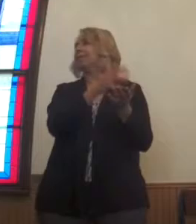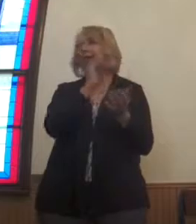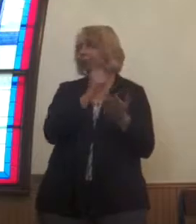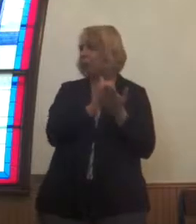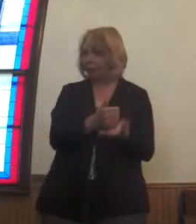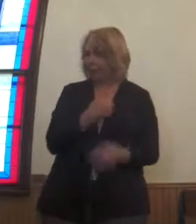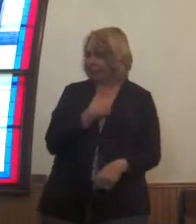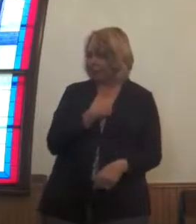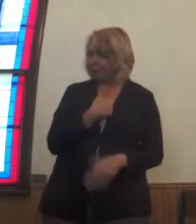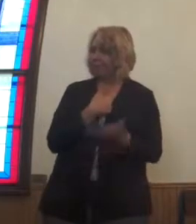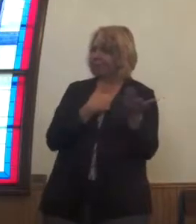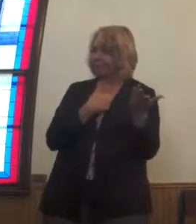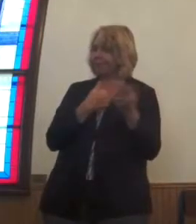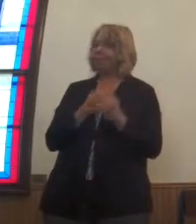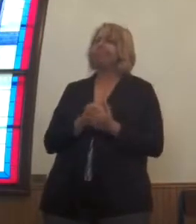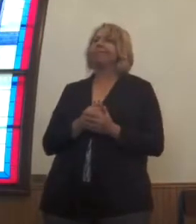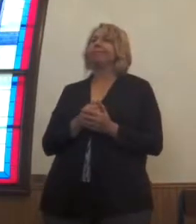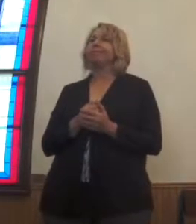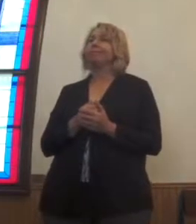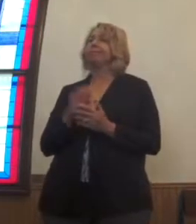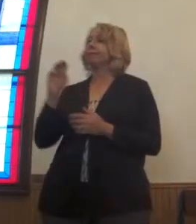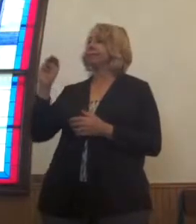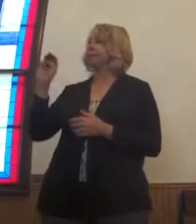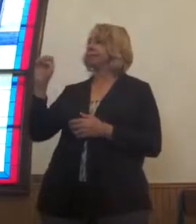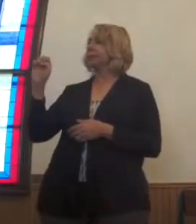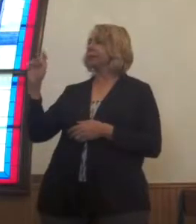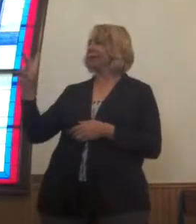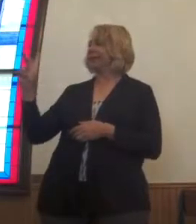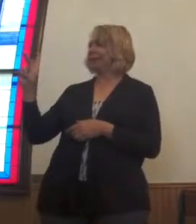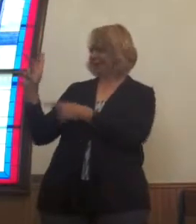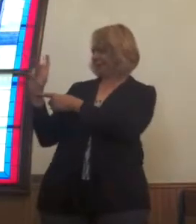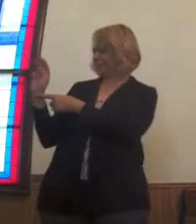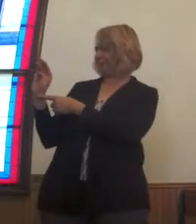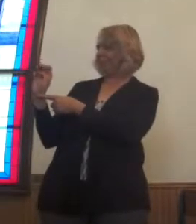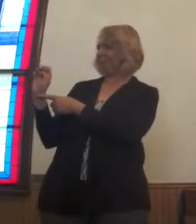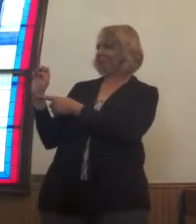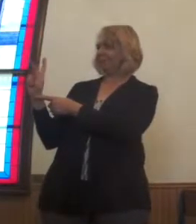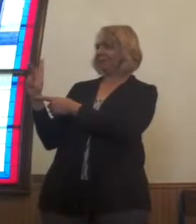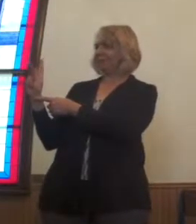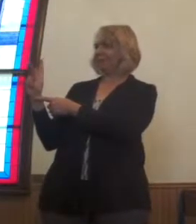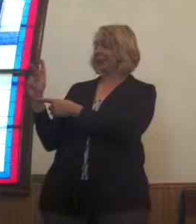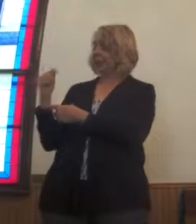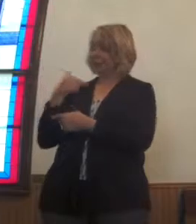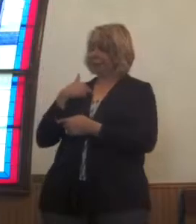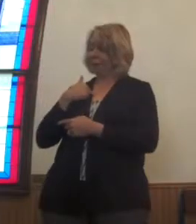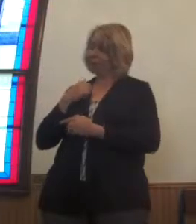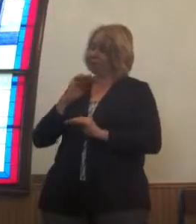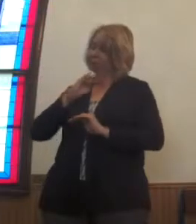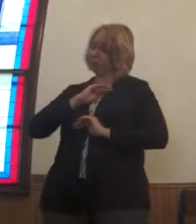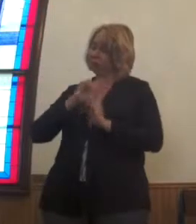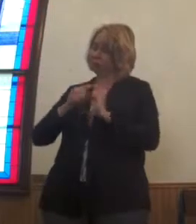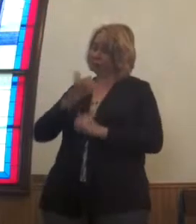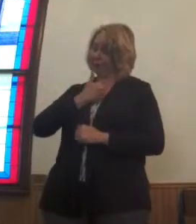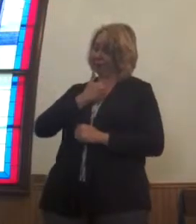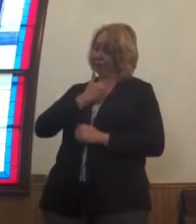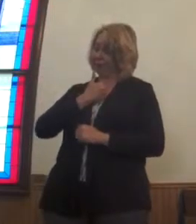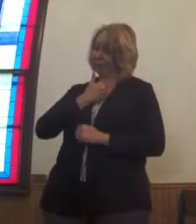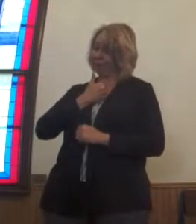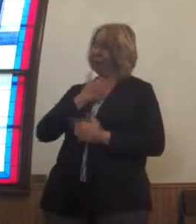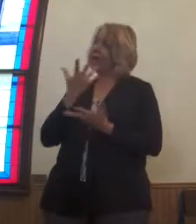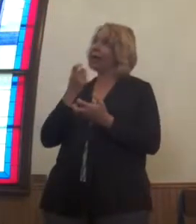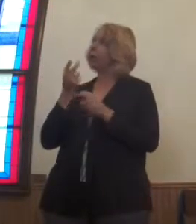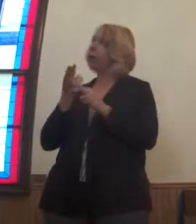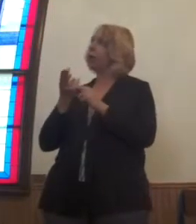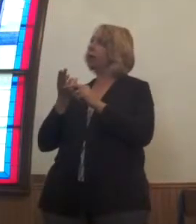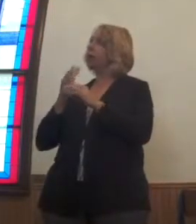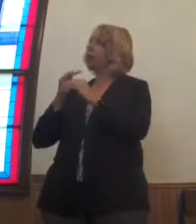The meek. We heard that you're blessed when you're content with just who you are. No more, no